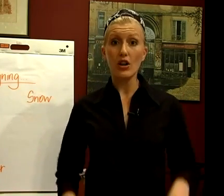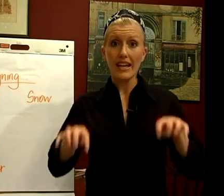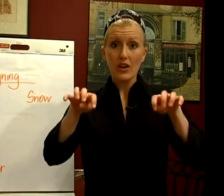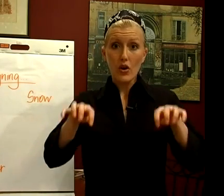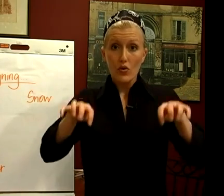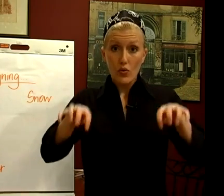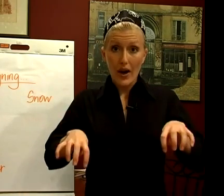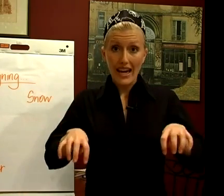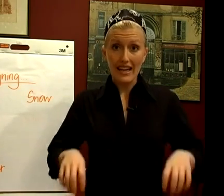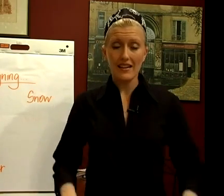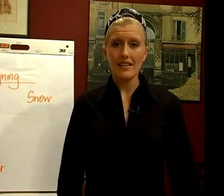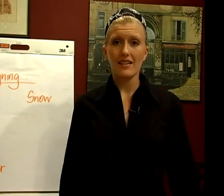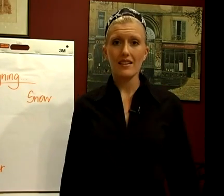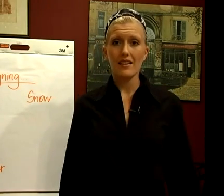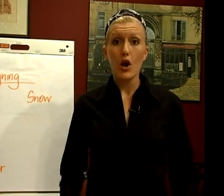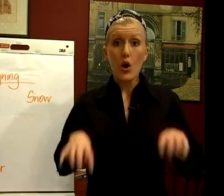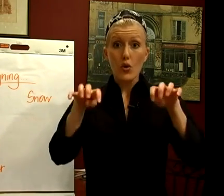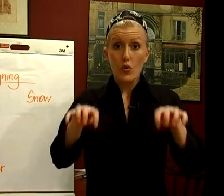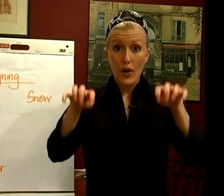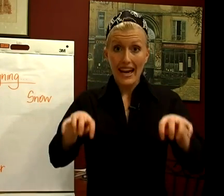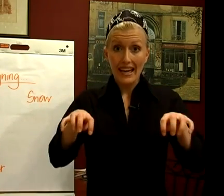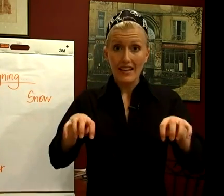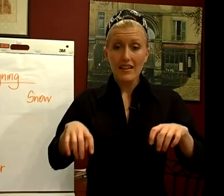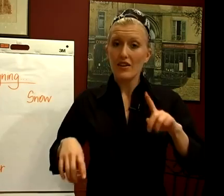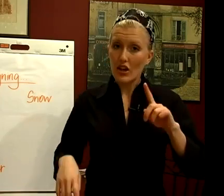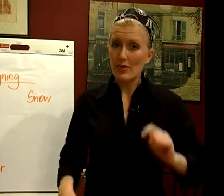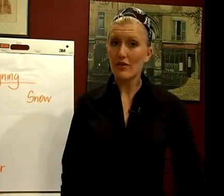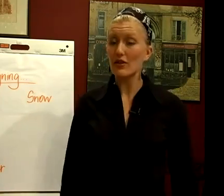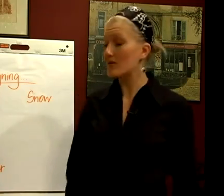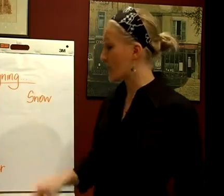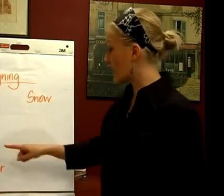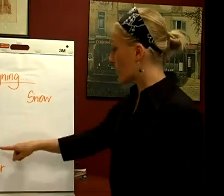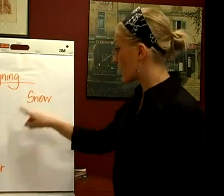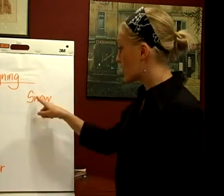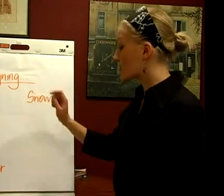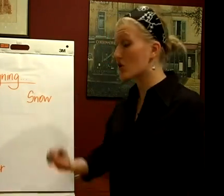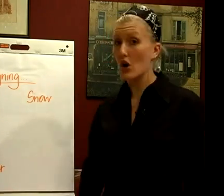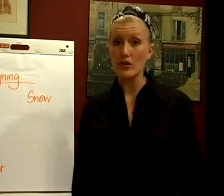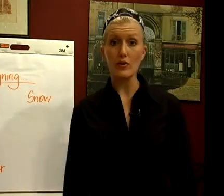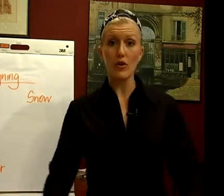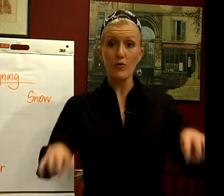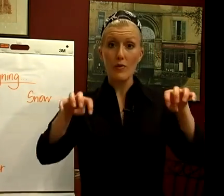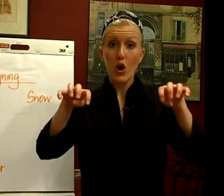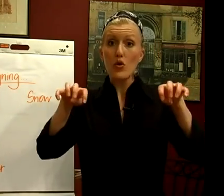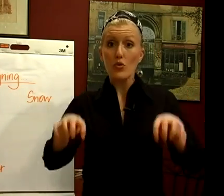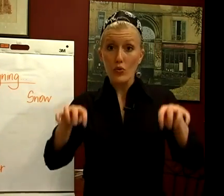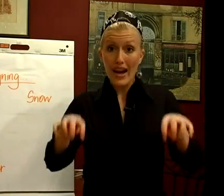falling. Rain. Rain. Not to be confused then with snow. So we go from